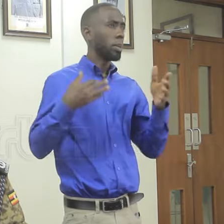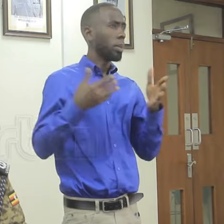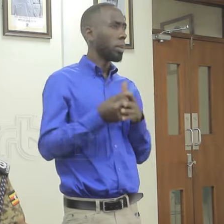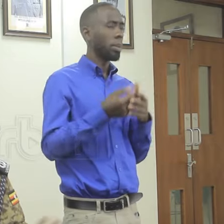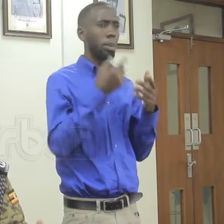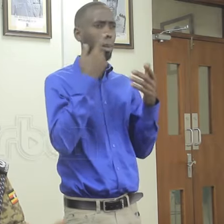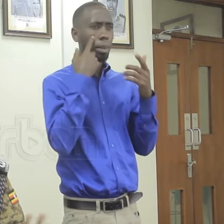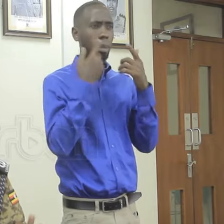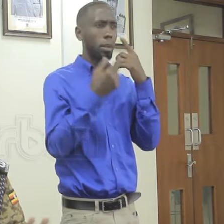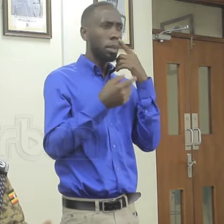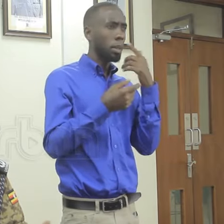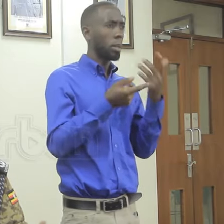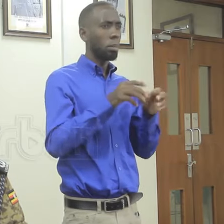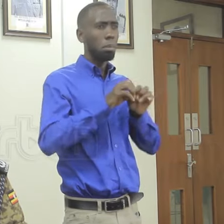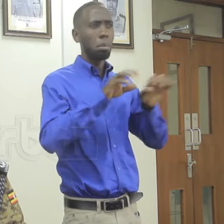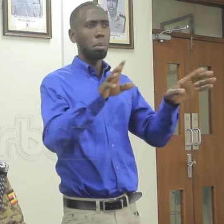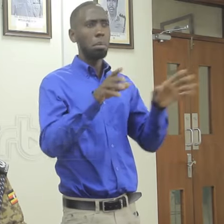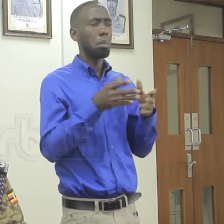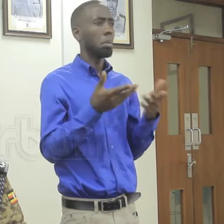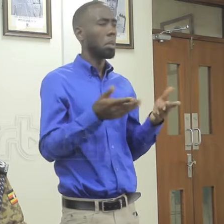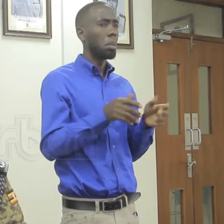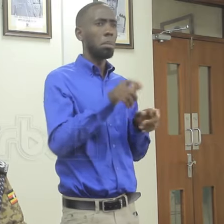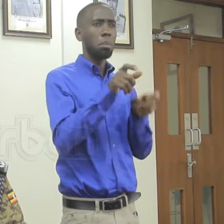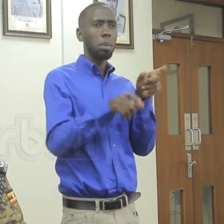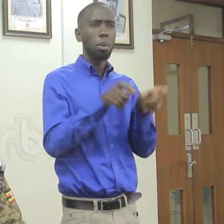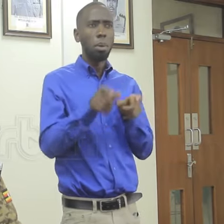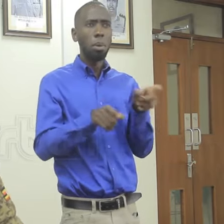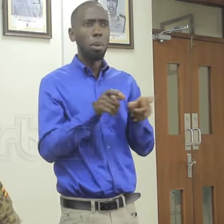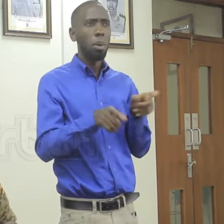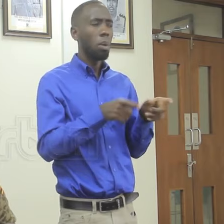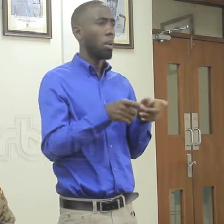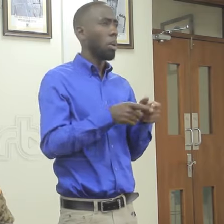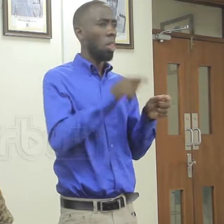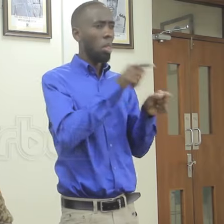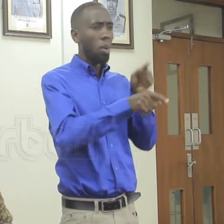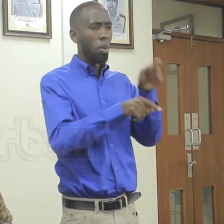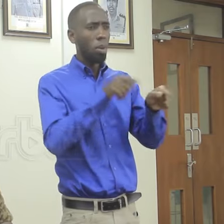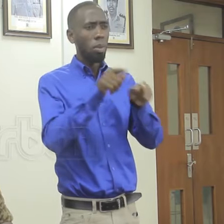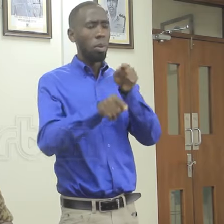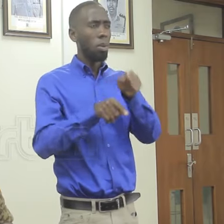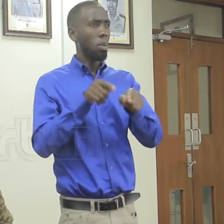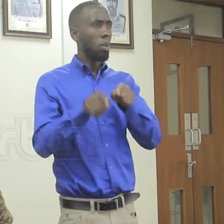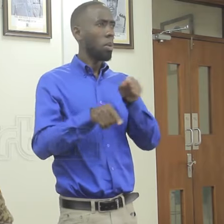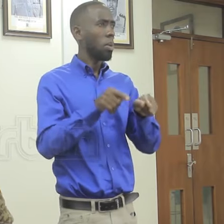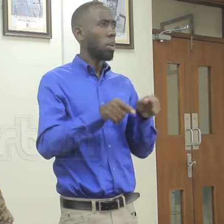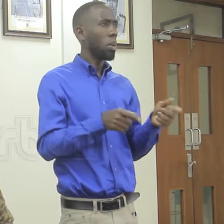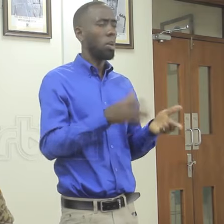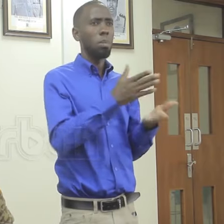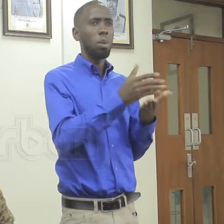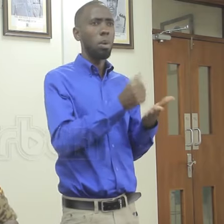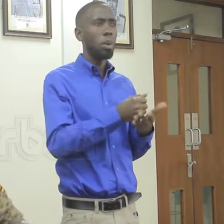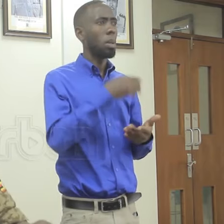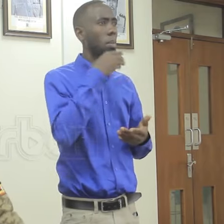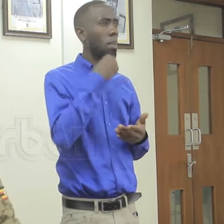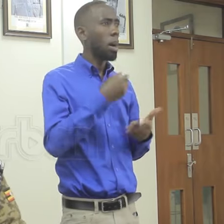trending, and some people trading false accusations that because the man